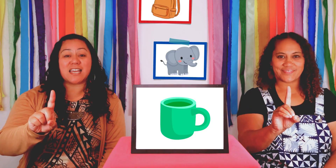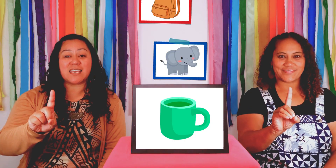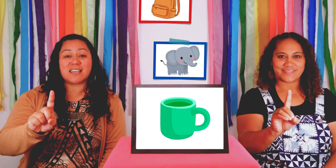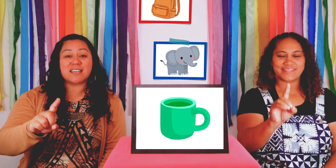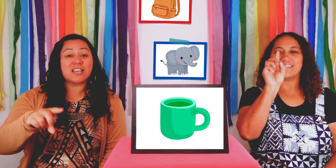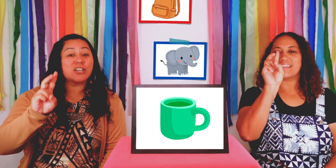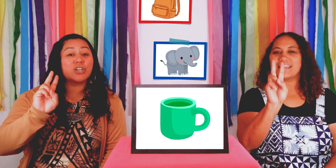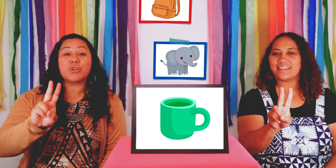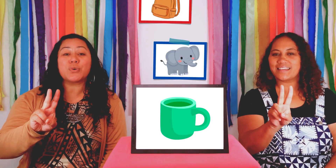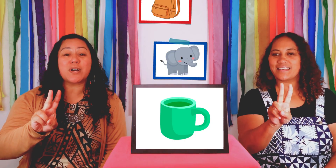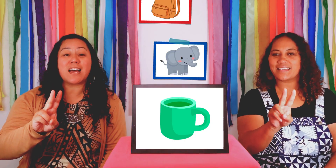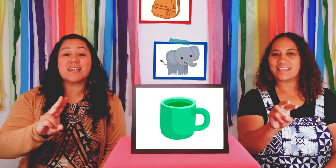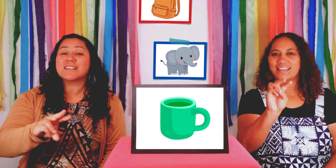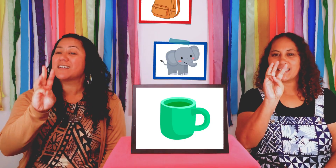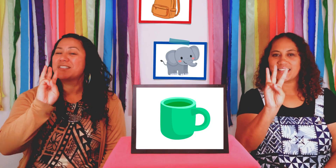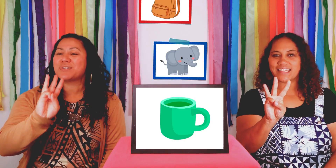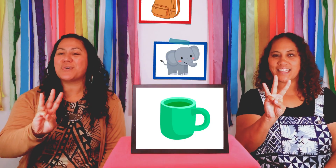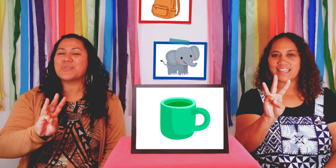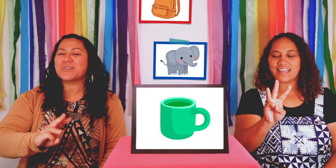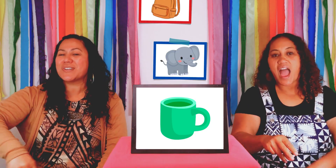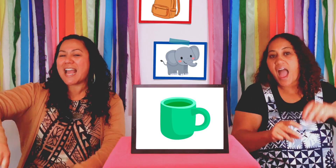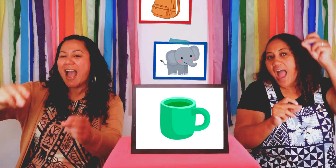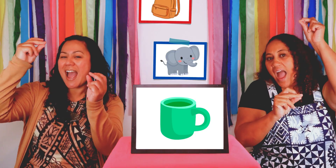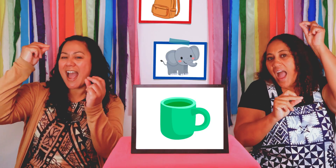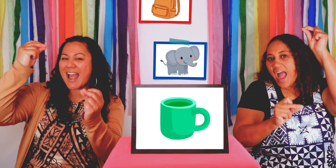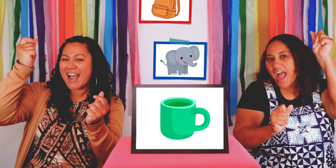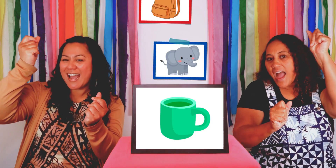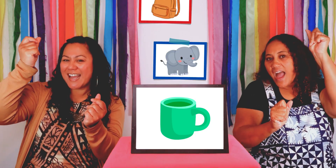Tahi, rua, toru.